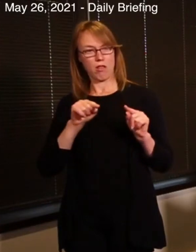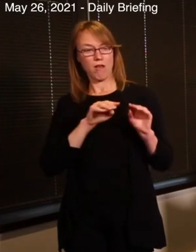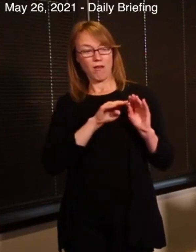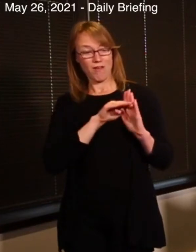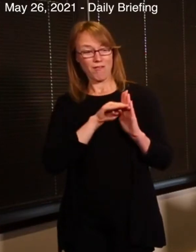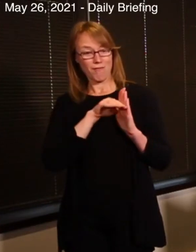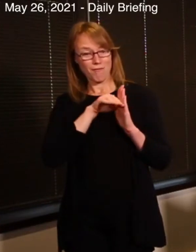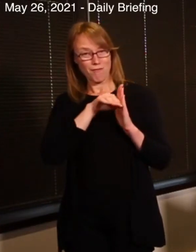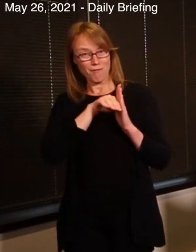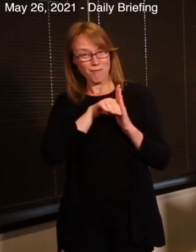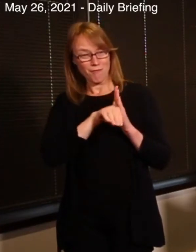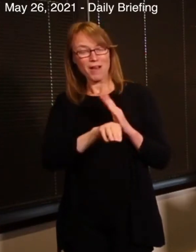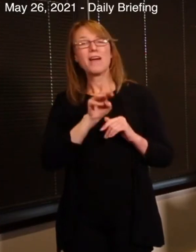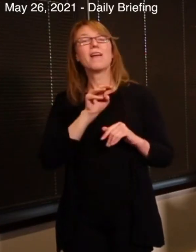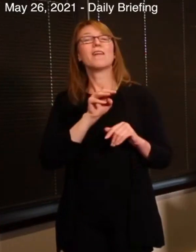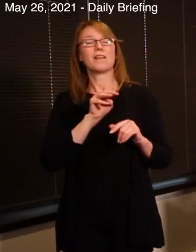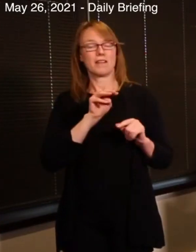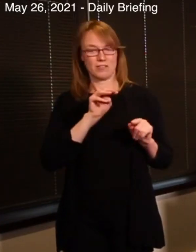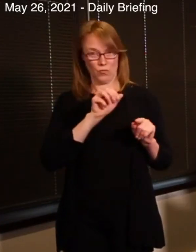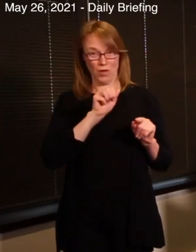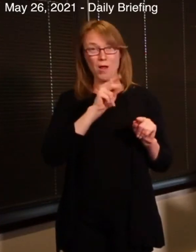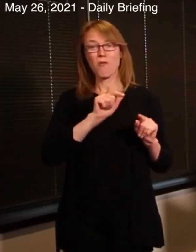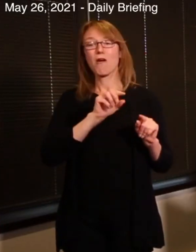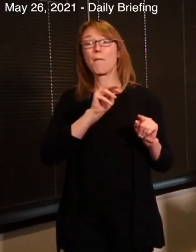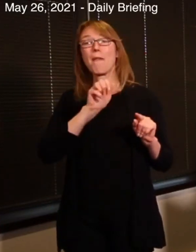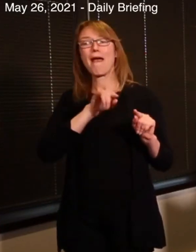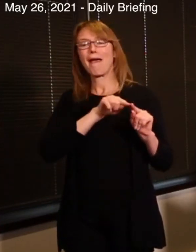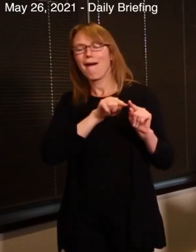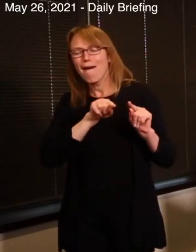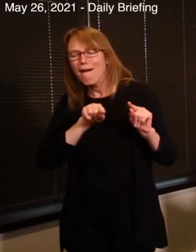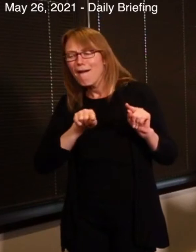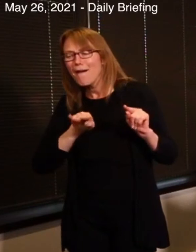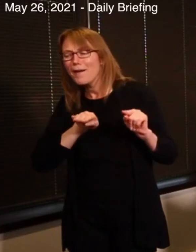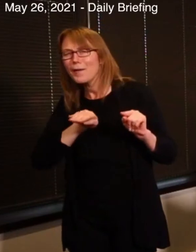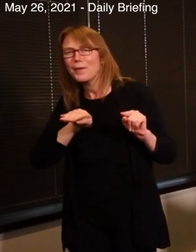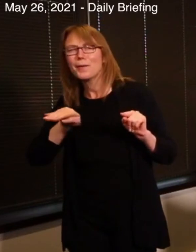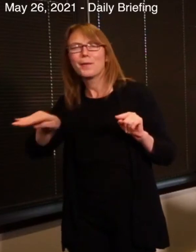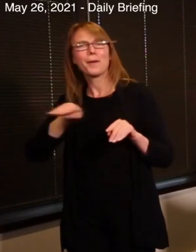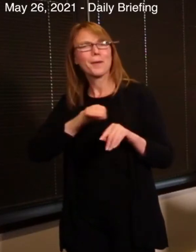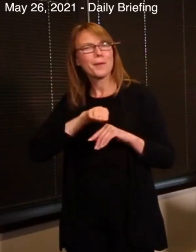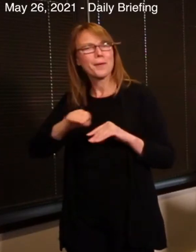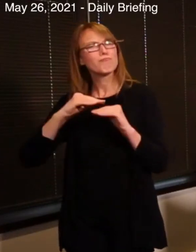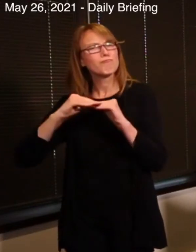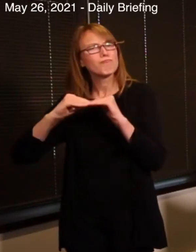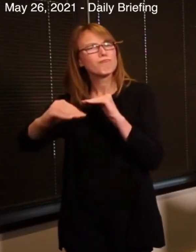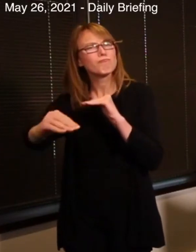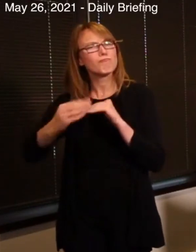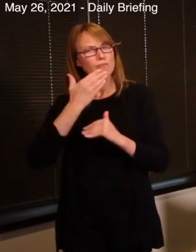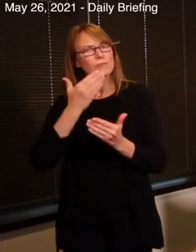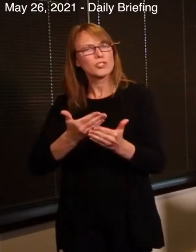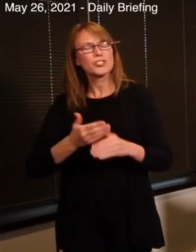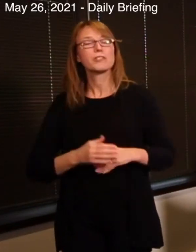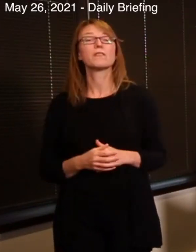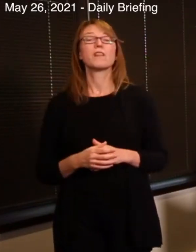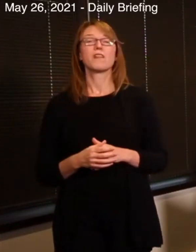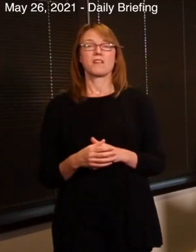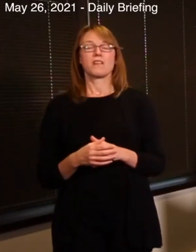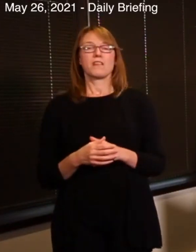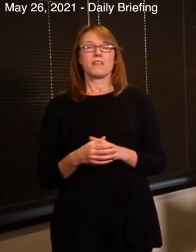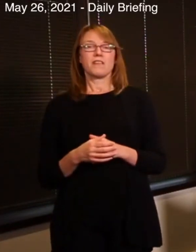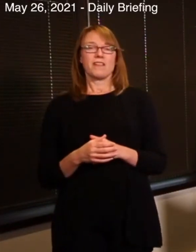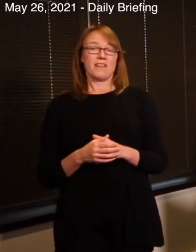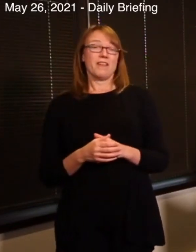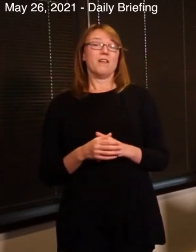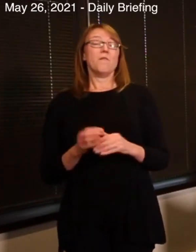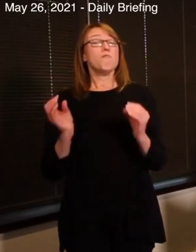so hope to see that trend continue. A little bit more detail about our daily numbers. As we said, we